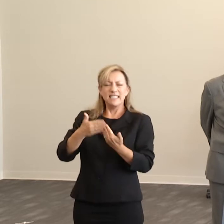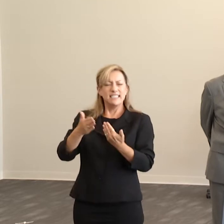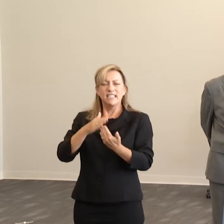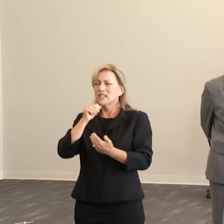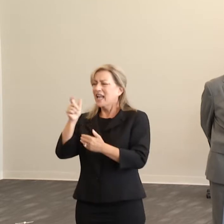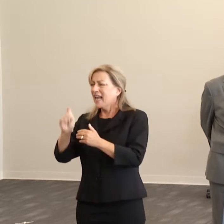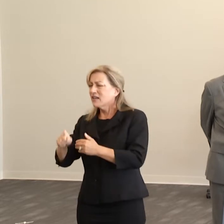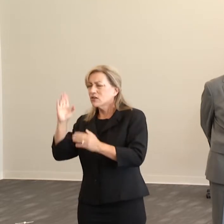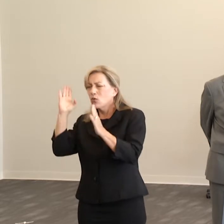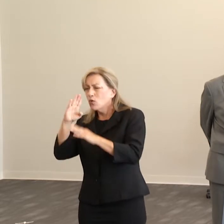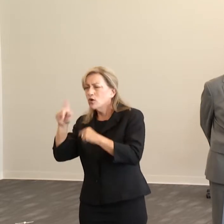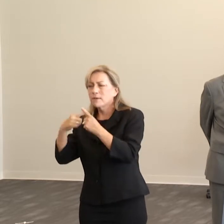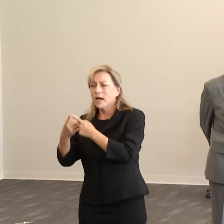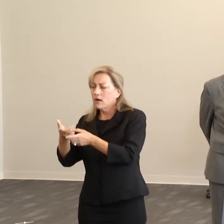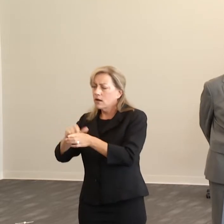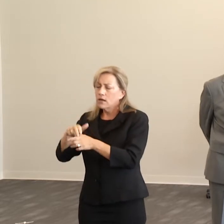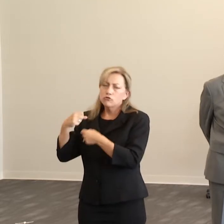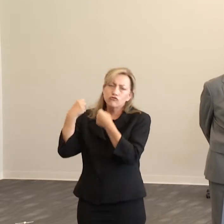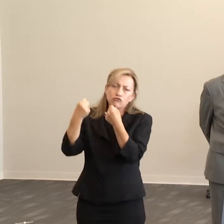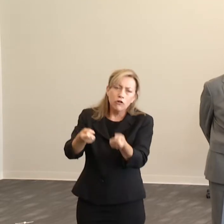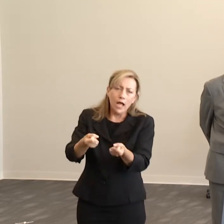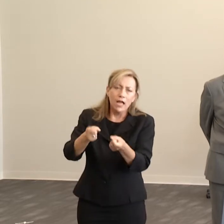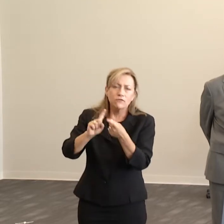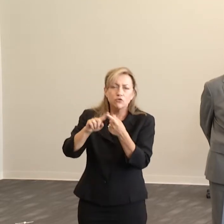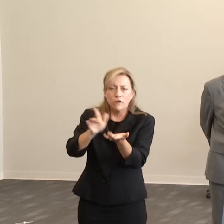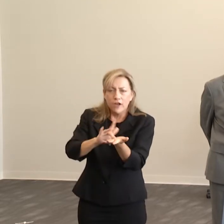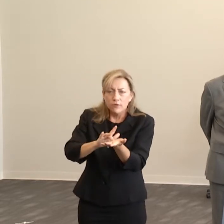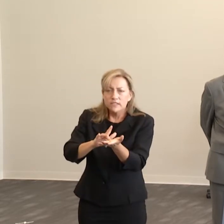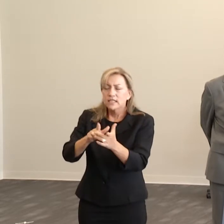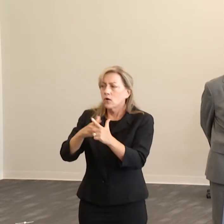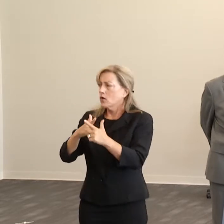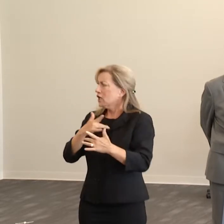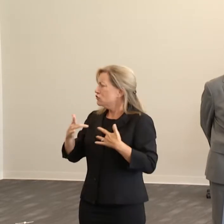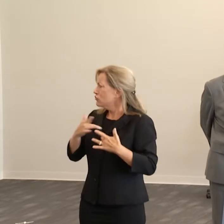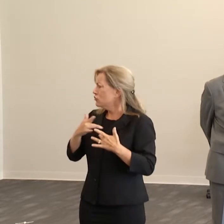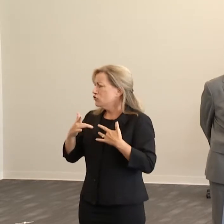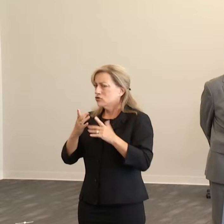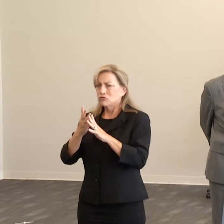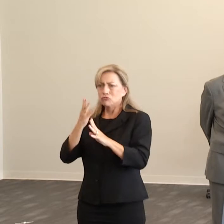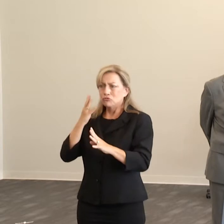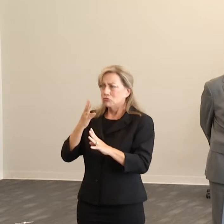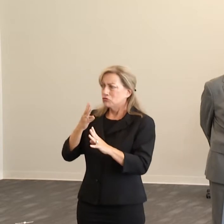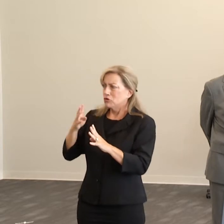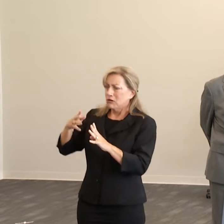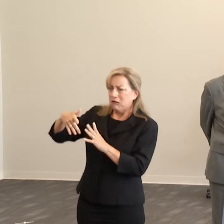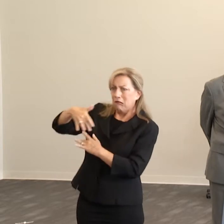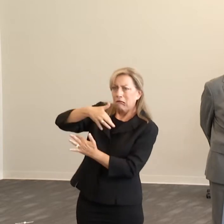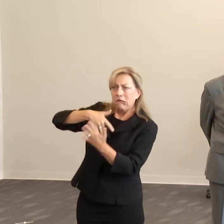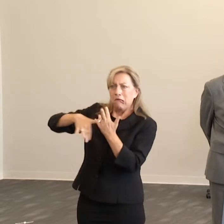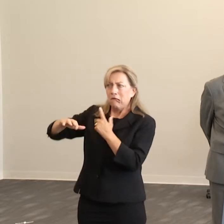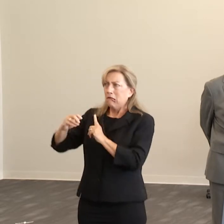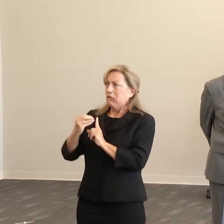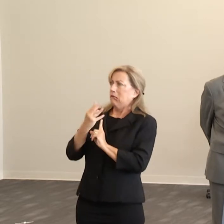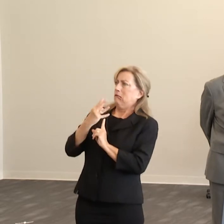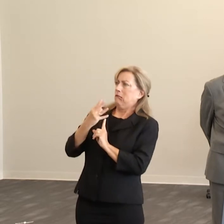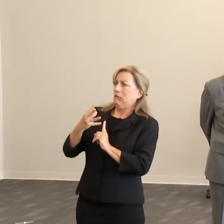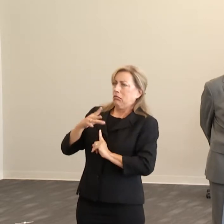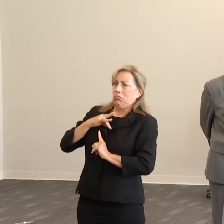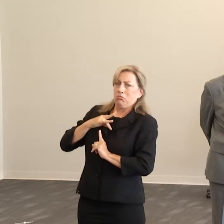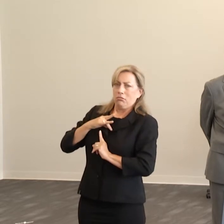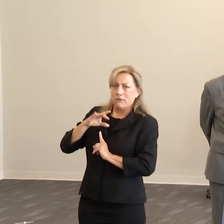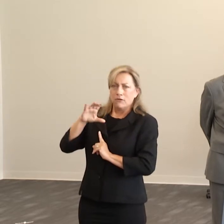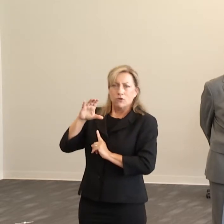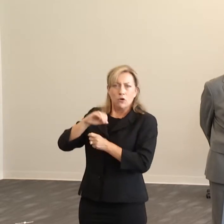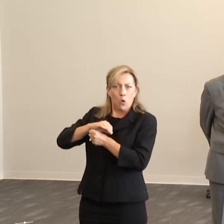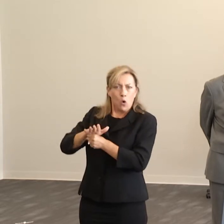about transportation, getting to the pharmacy, or concerns over the risk of exposure to COVID-19 in